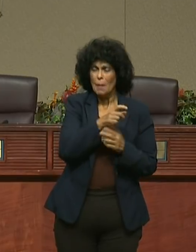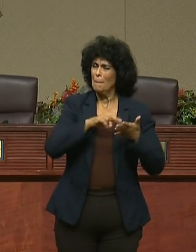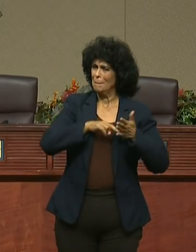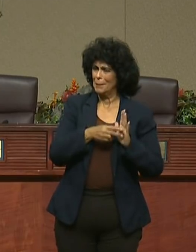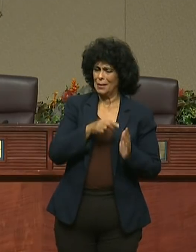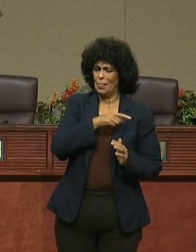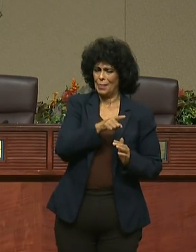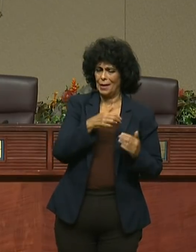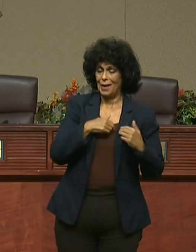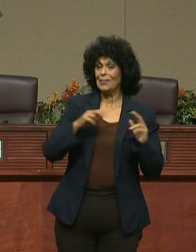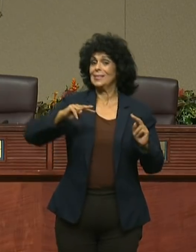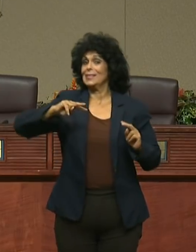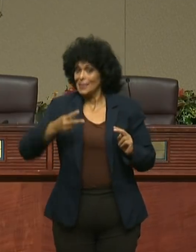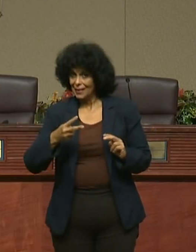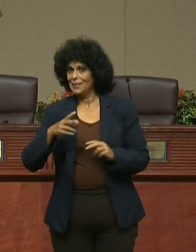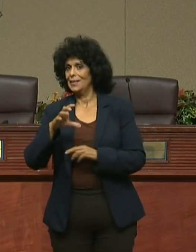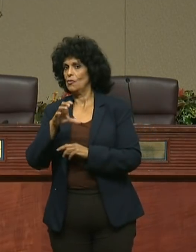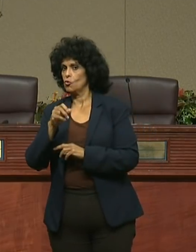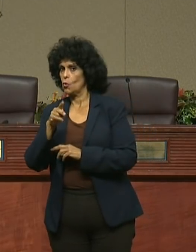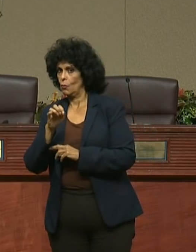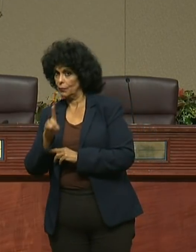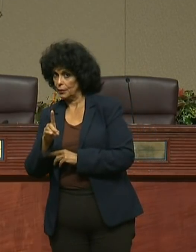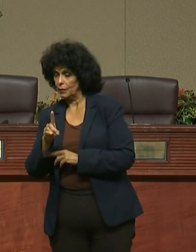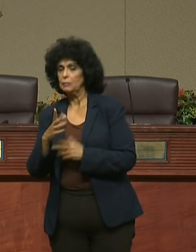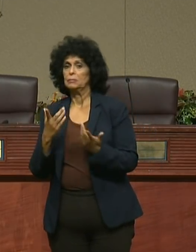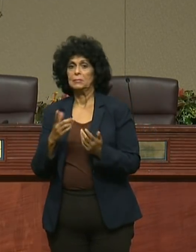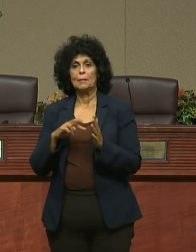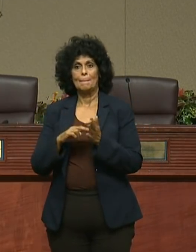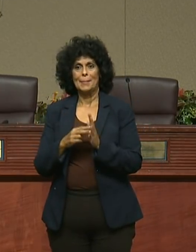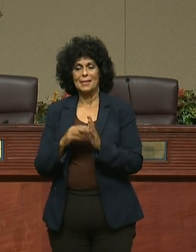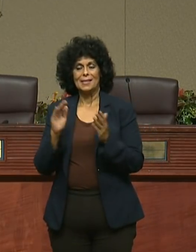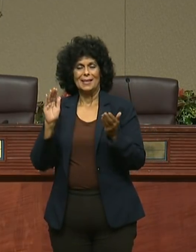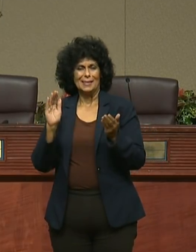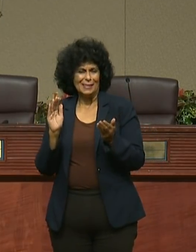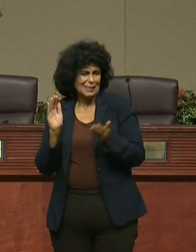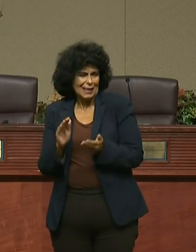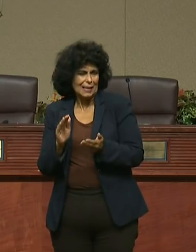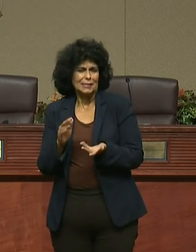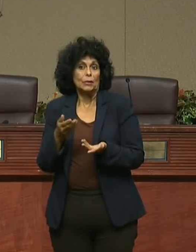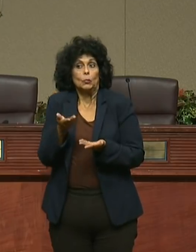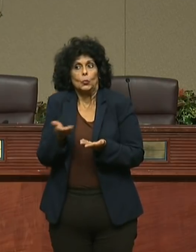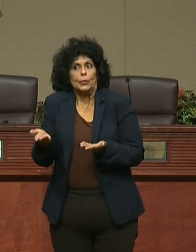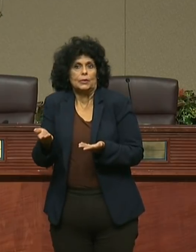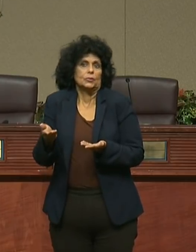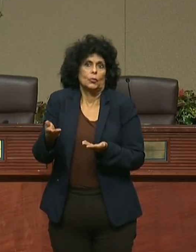with secondary COVID diagnosis are less resource intensive at hospitals?